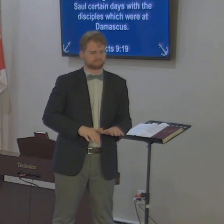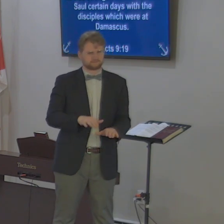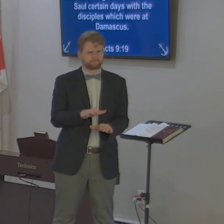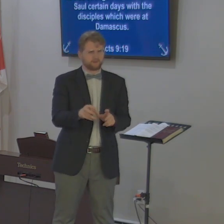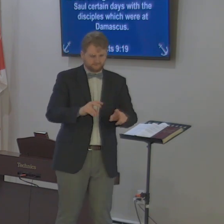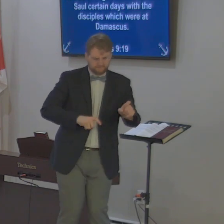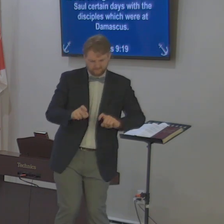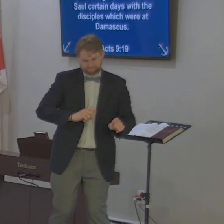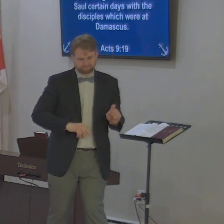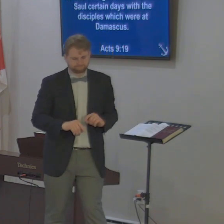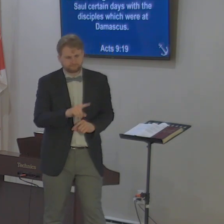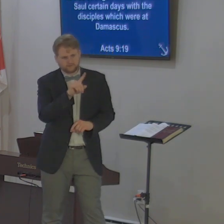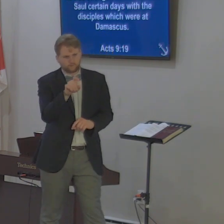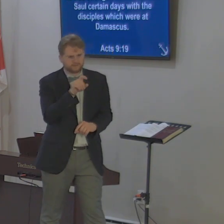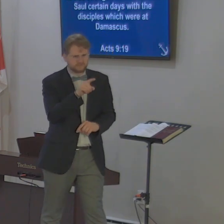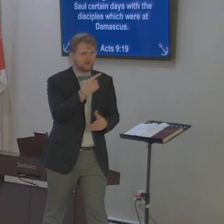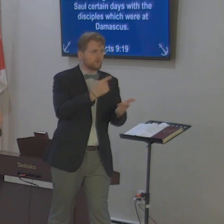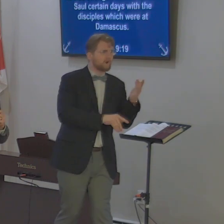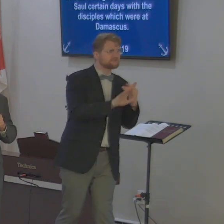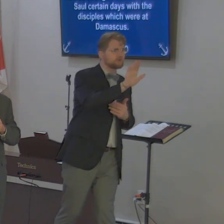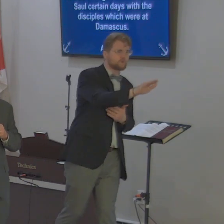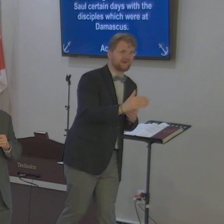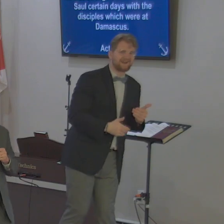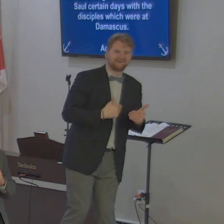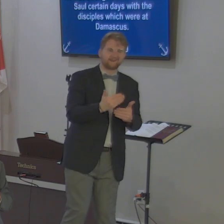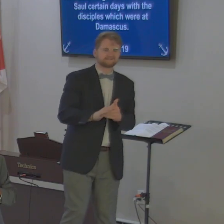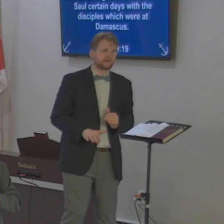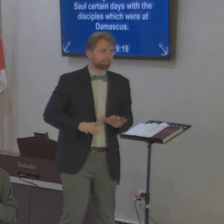question? What is your next step?